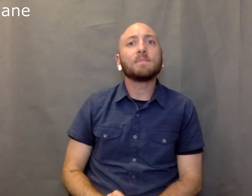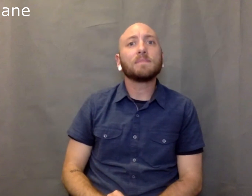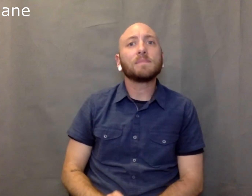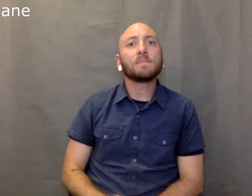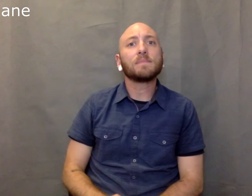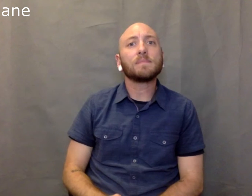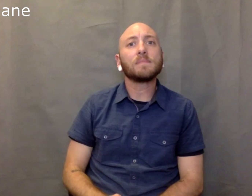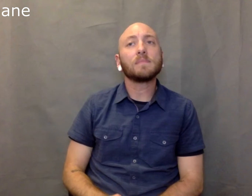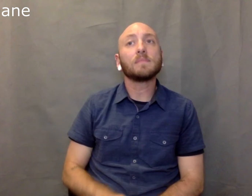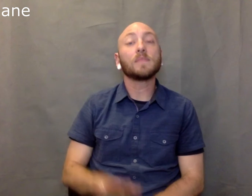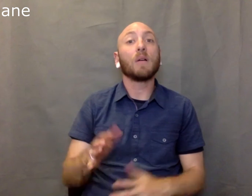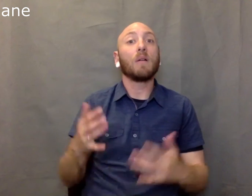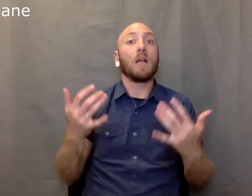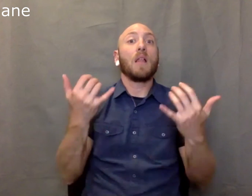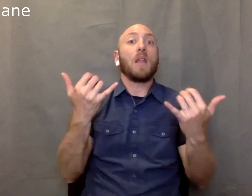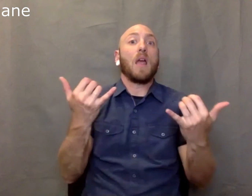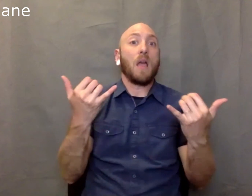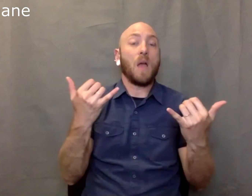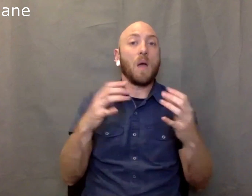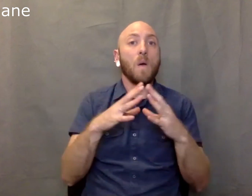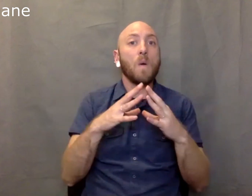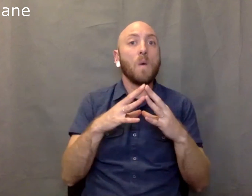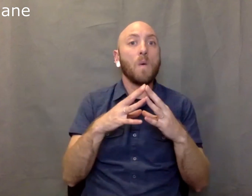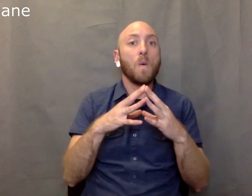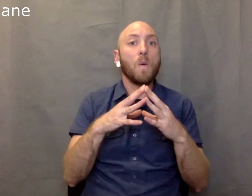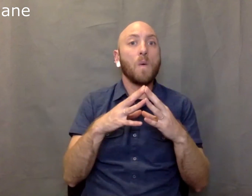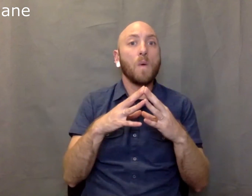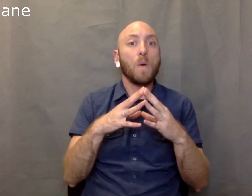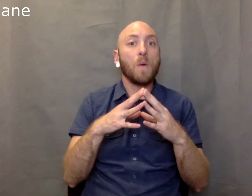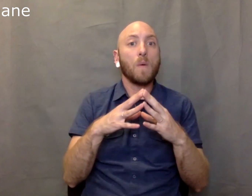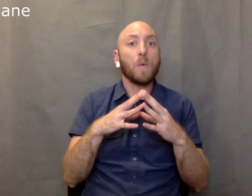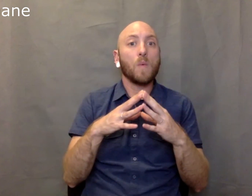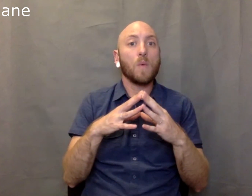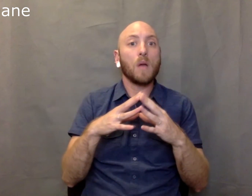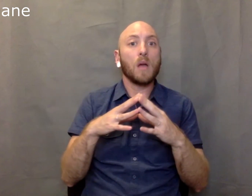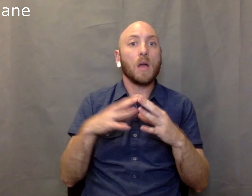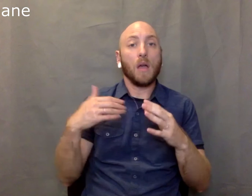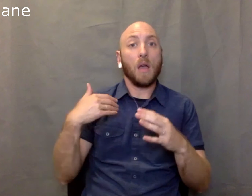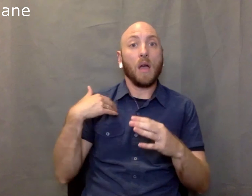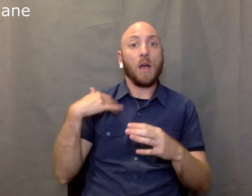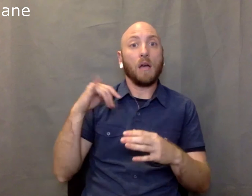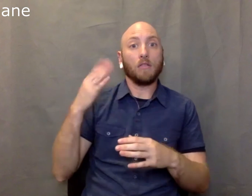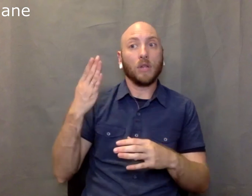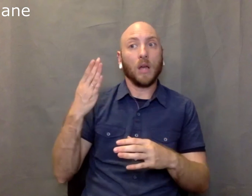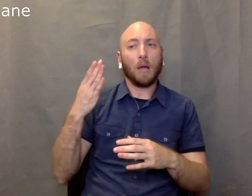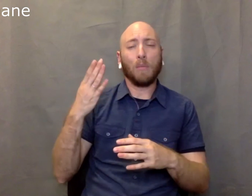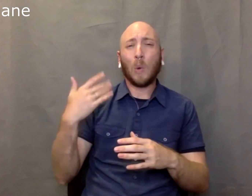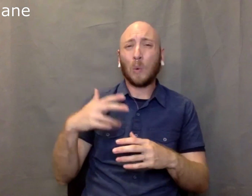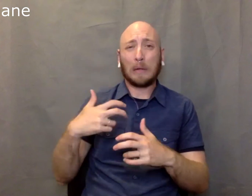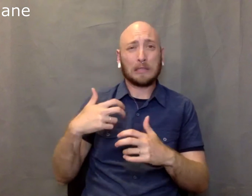And now in my life, I am now working a job that is super challenging, really out of my comfort